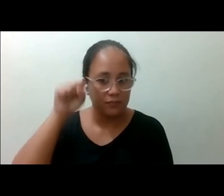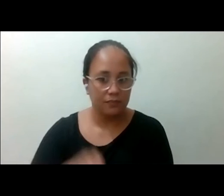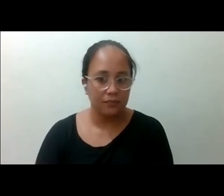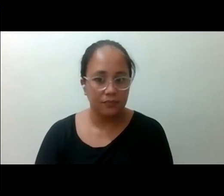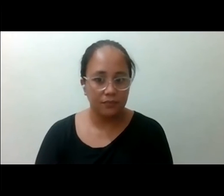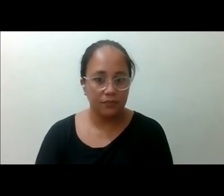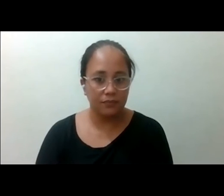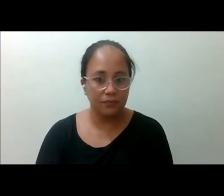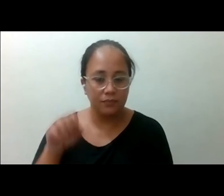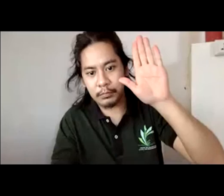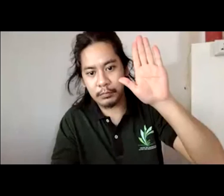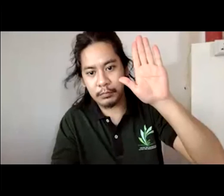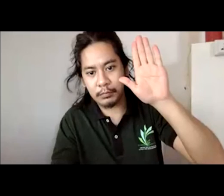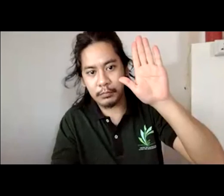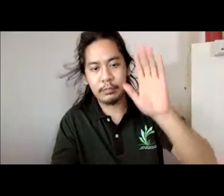And then